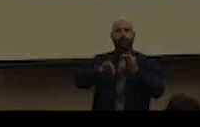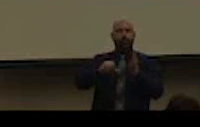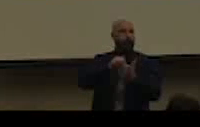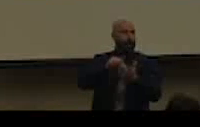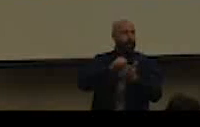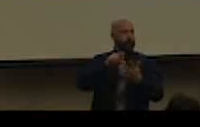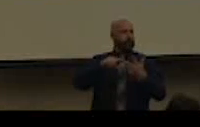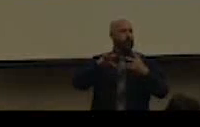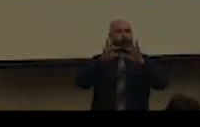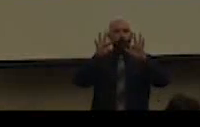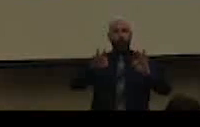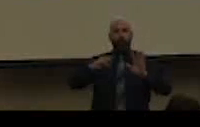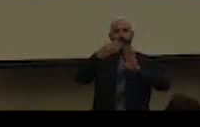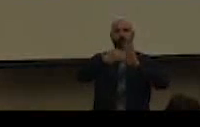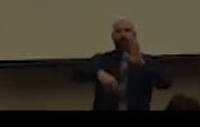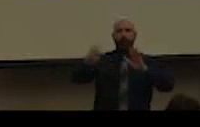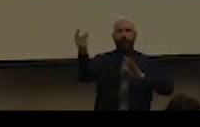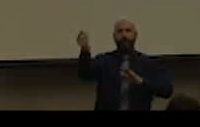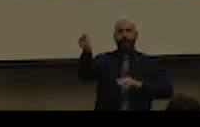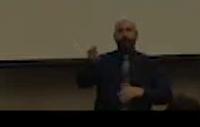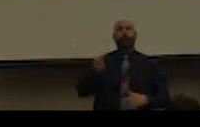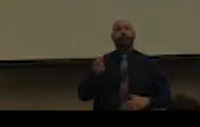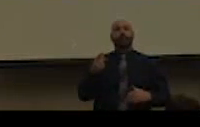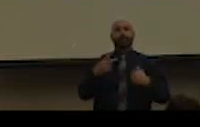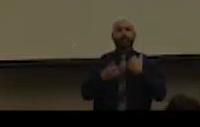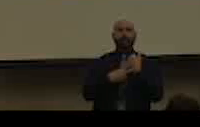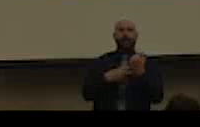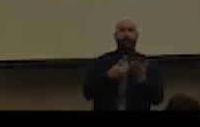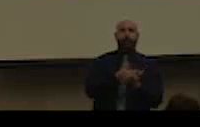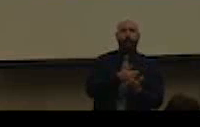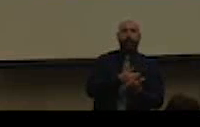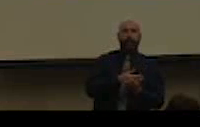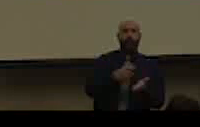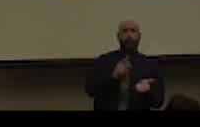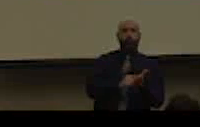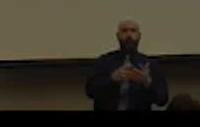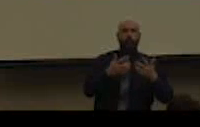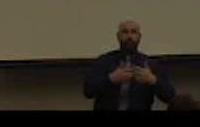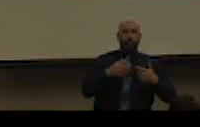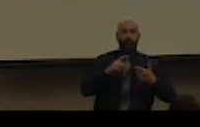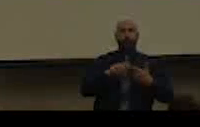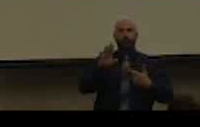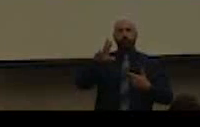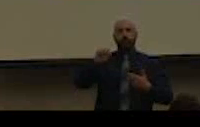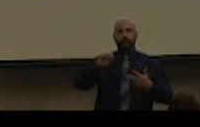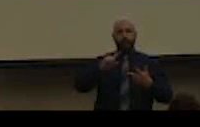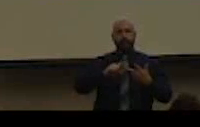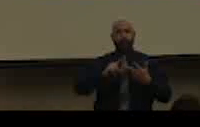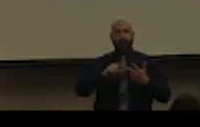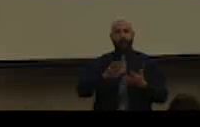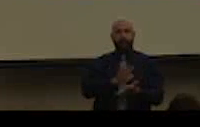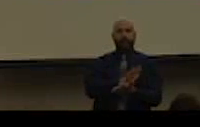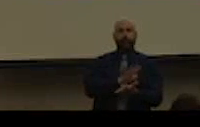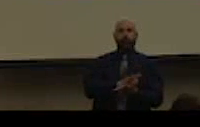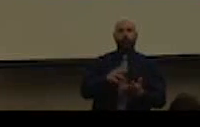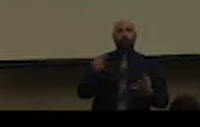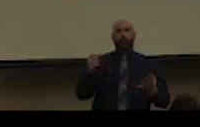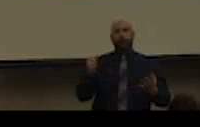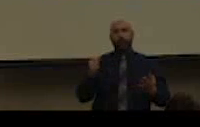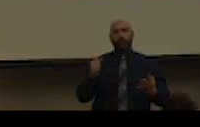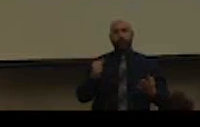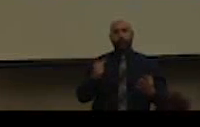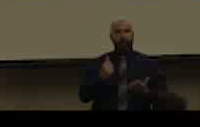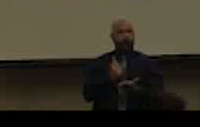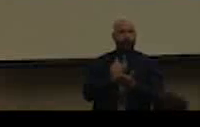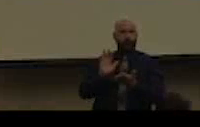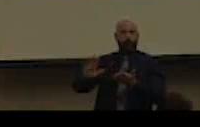them money on everything from printers to buses to paper to milk, all of which helps their bottom line.